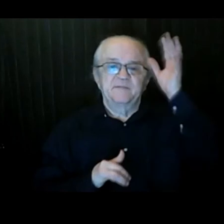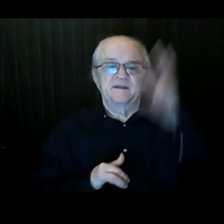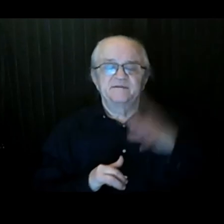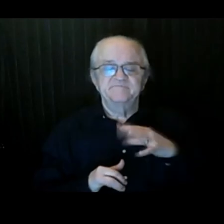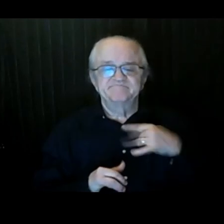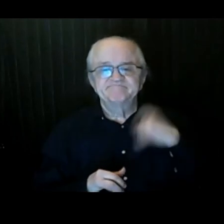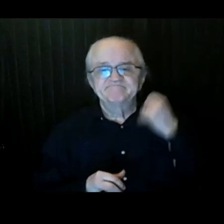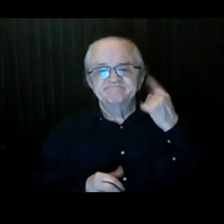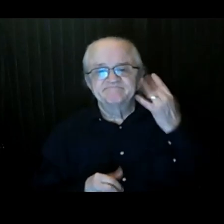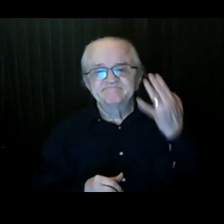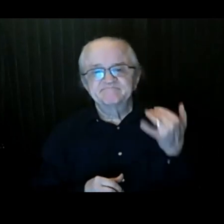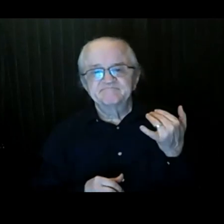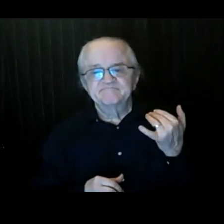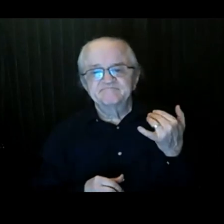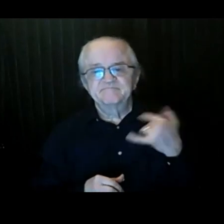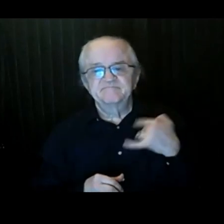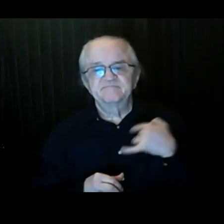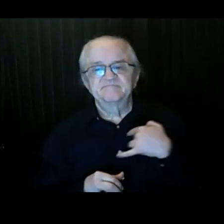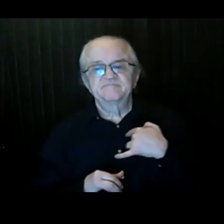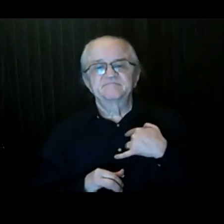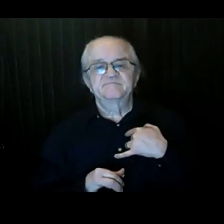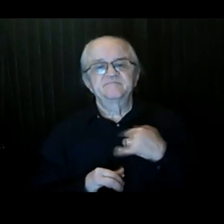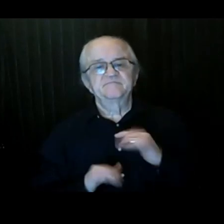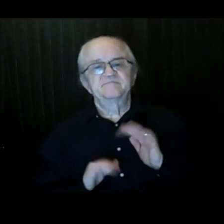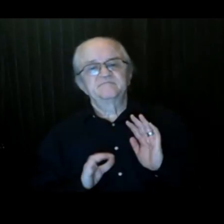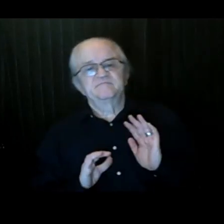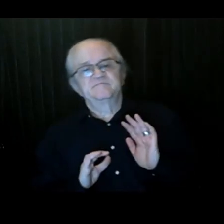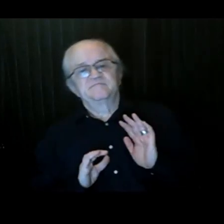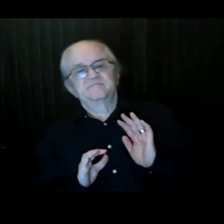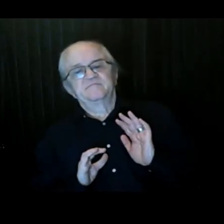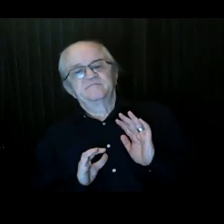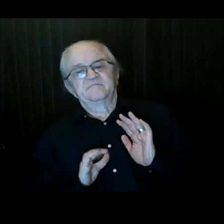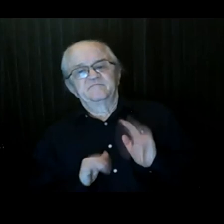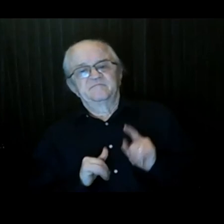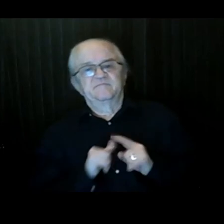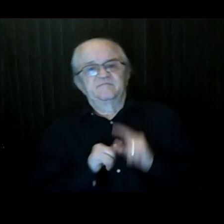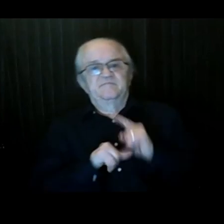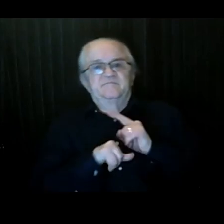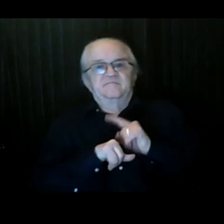appreciate that. I stayed a distance from her. And that first time